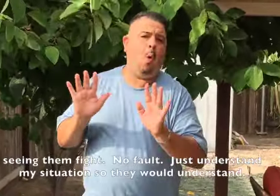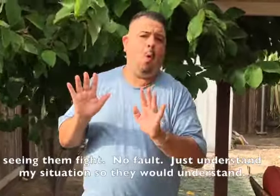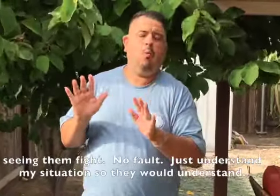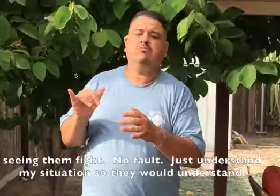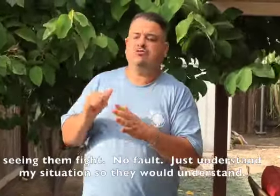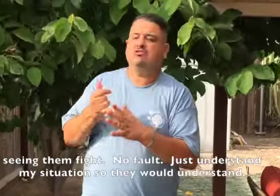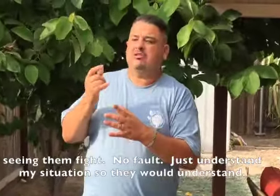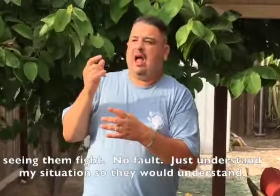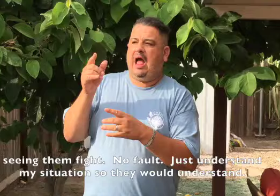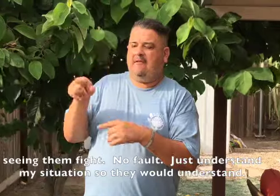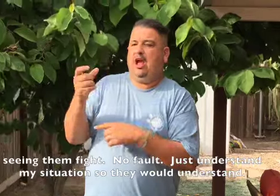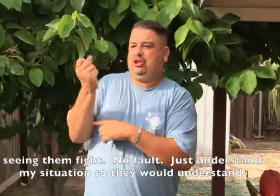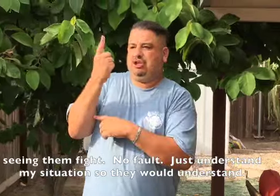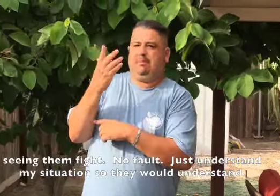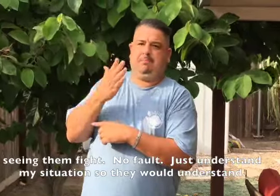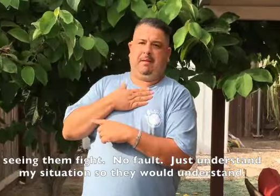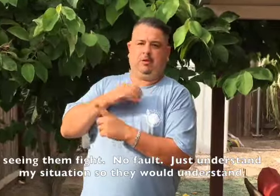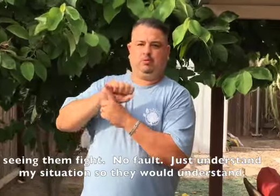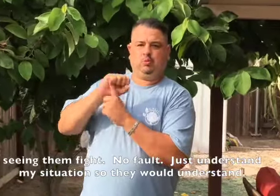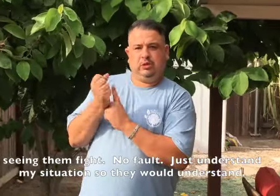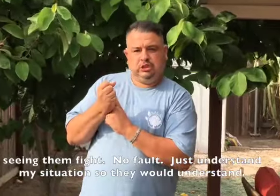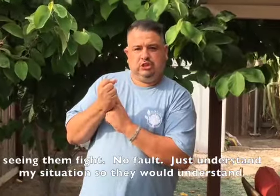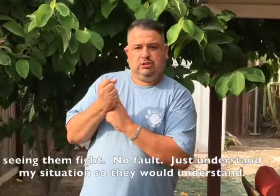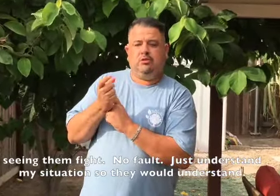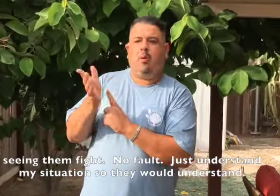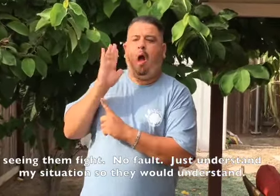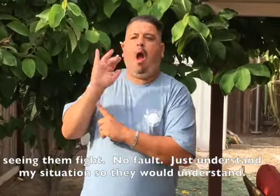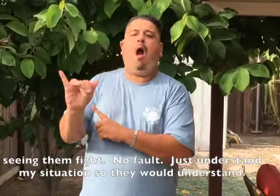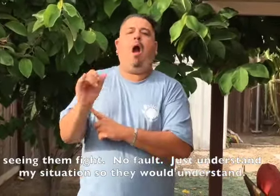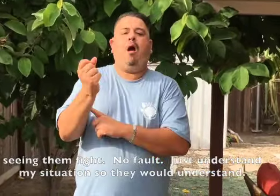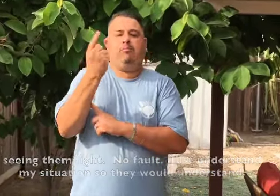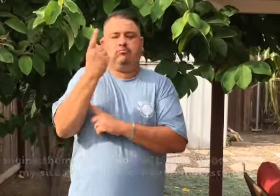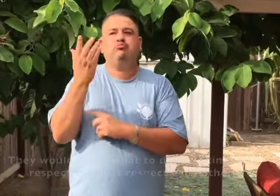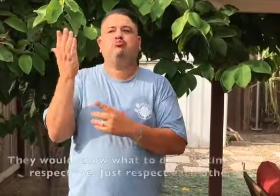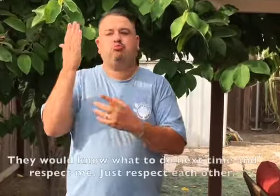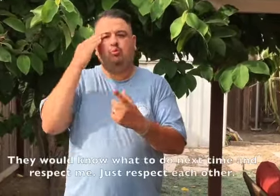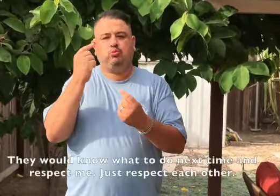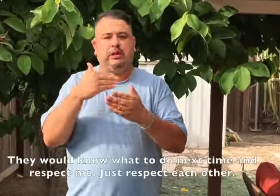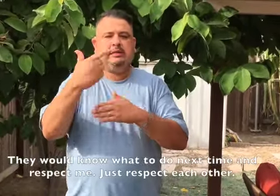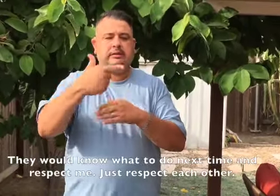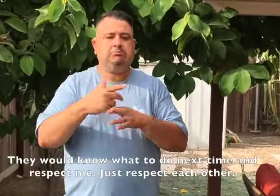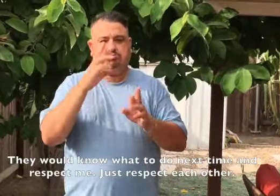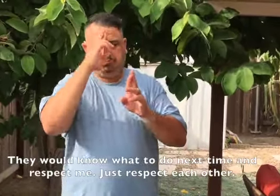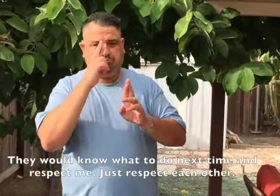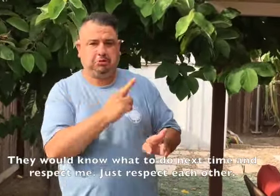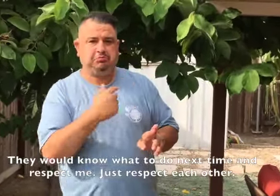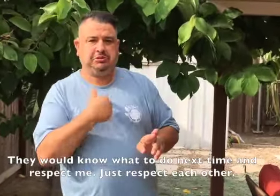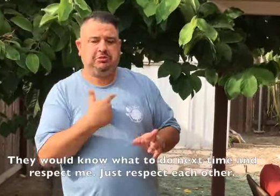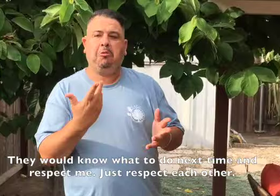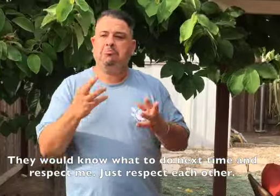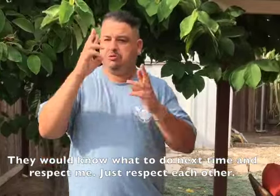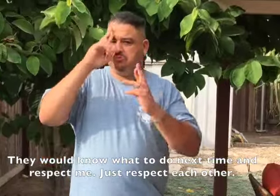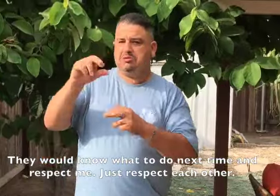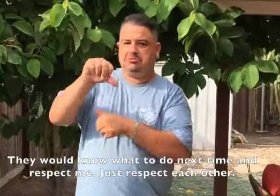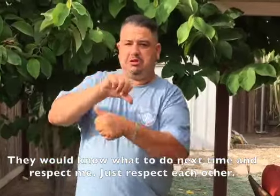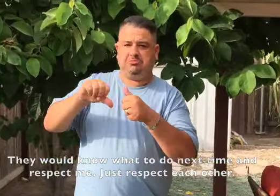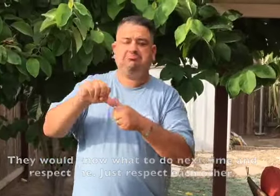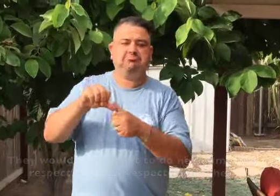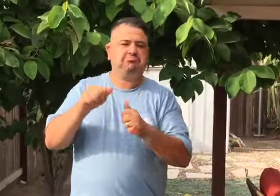fight. No, it's not at fault. It's just understanding my situation so they would understand. And they would know and do that next